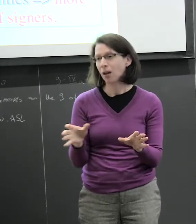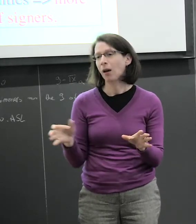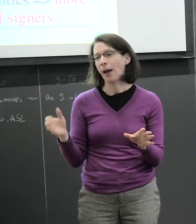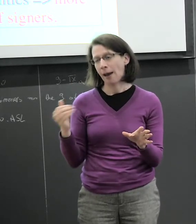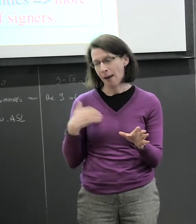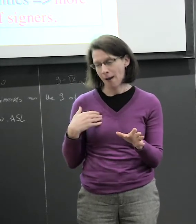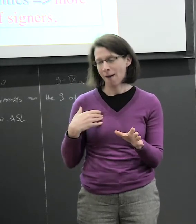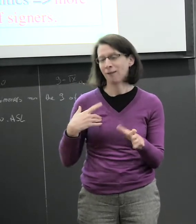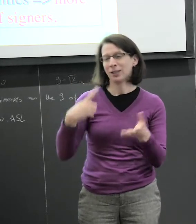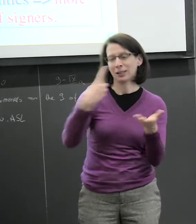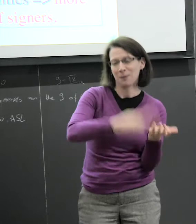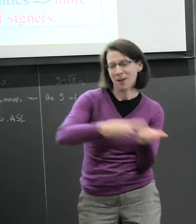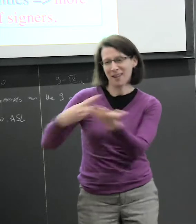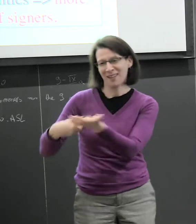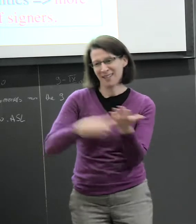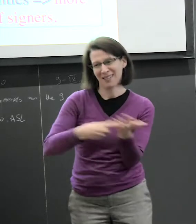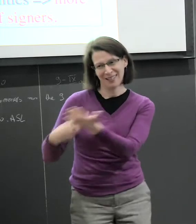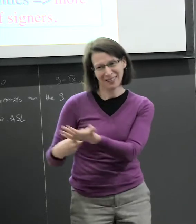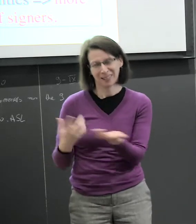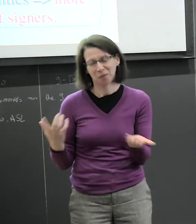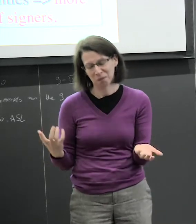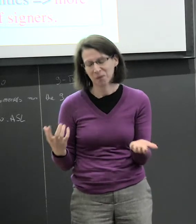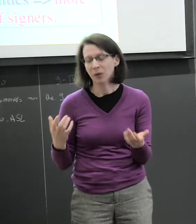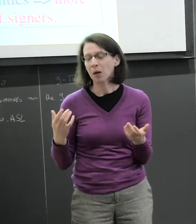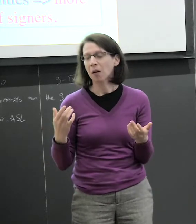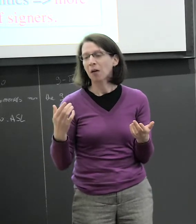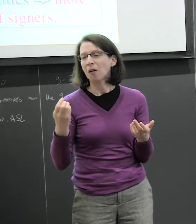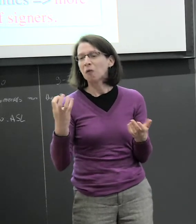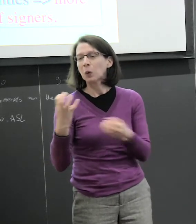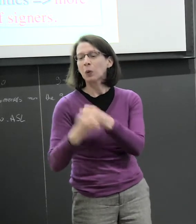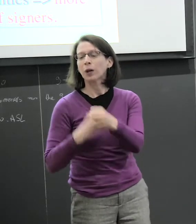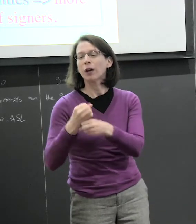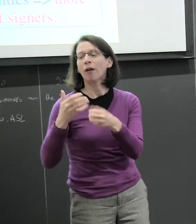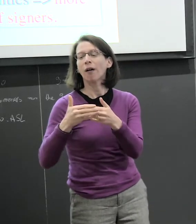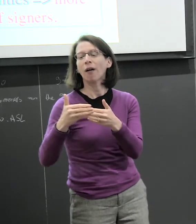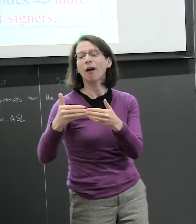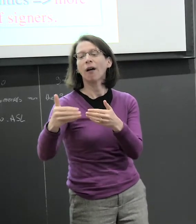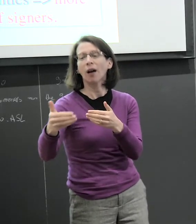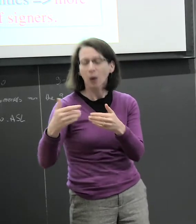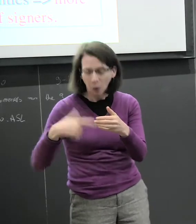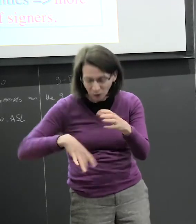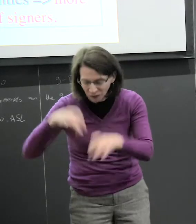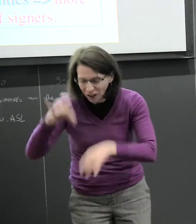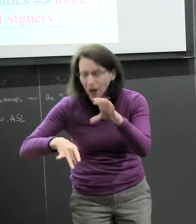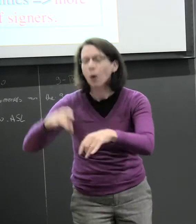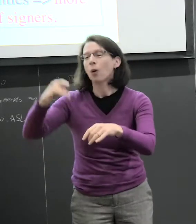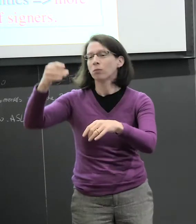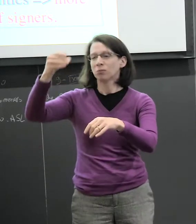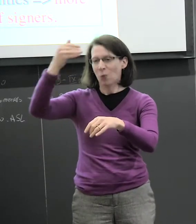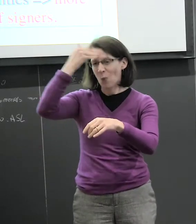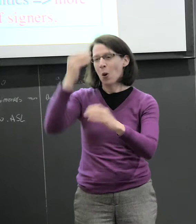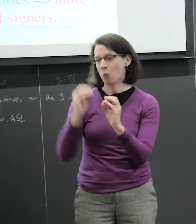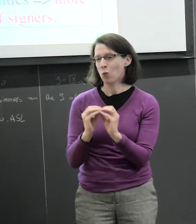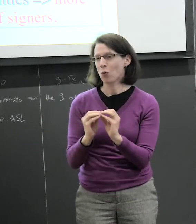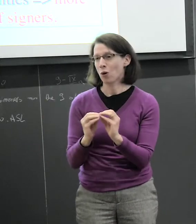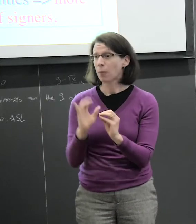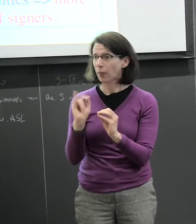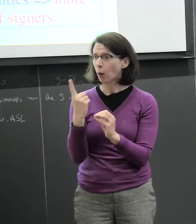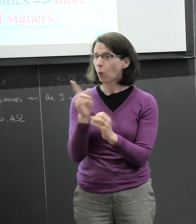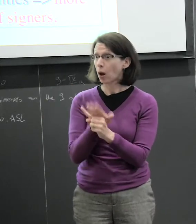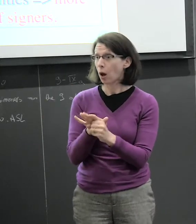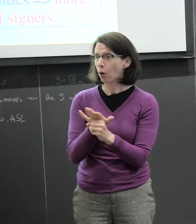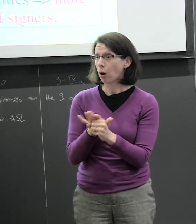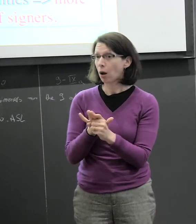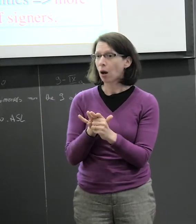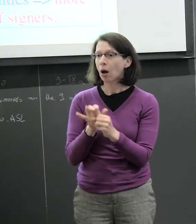debate. So I think we'll know more in a few years. But that's exactly one of the areas in which